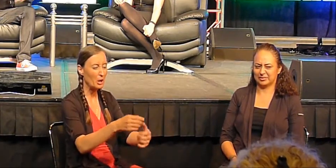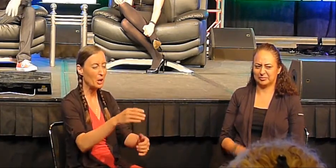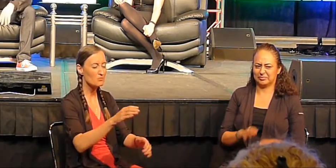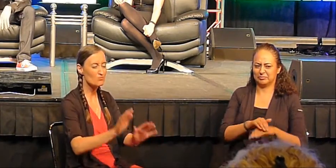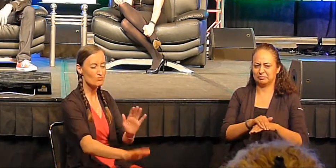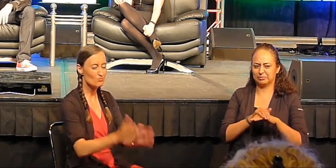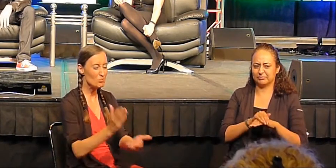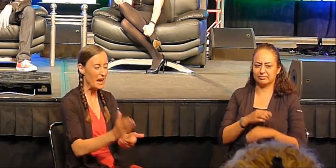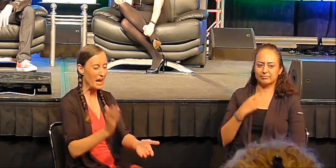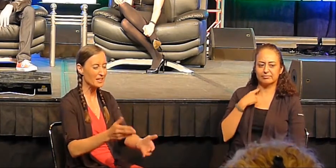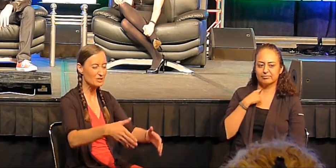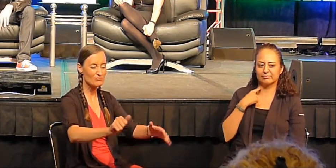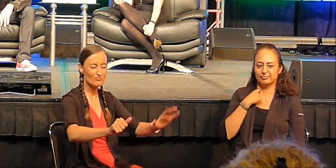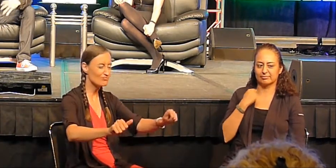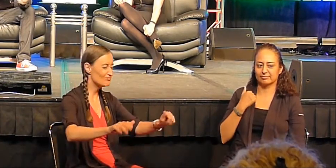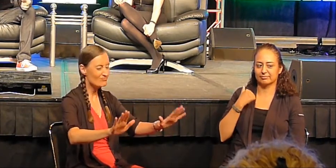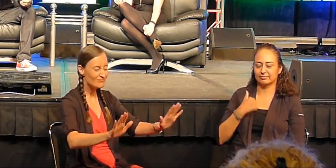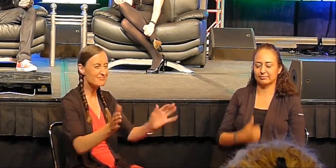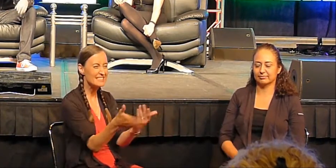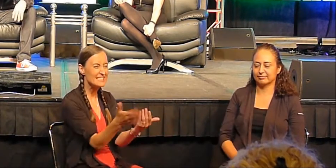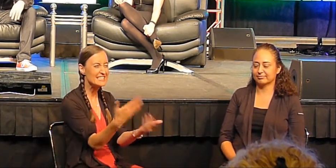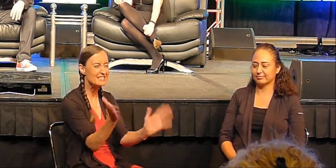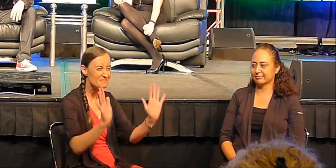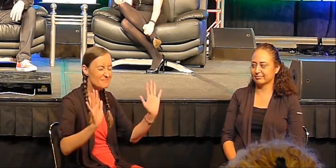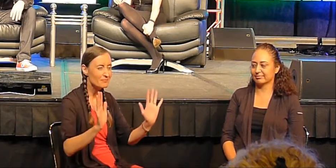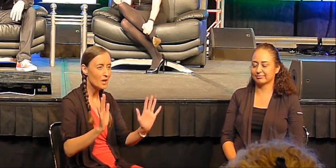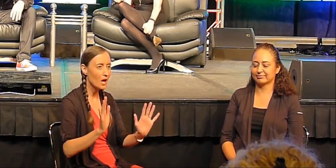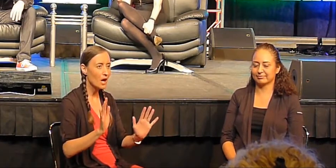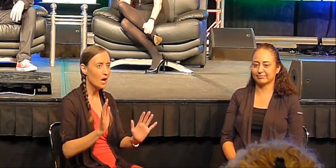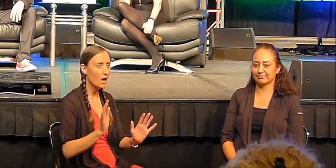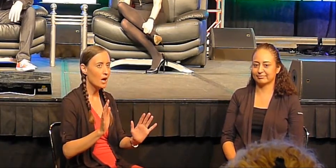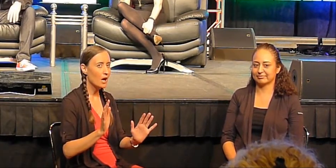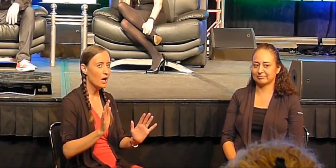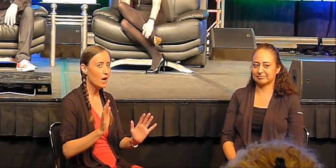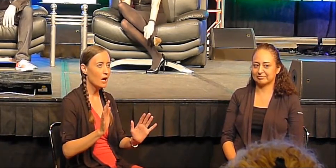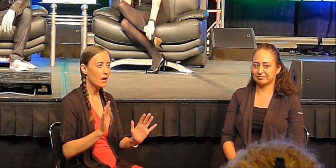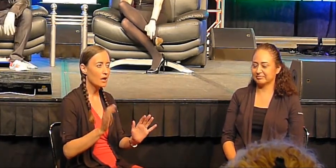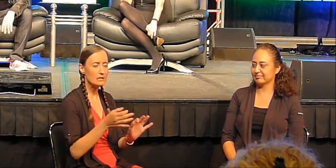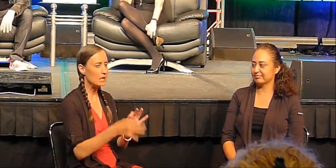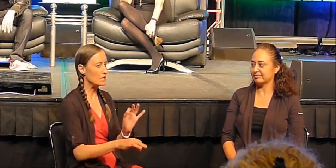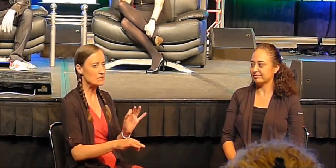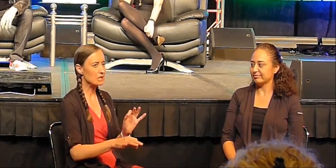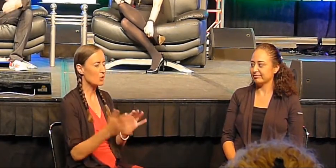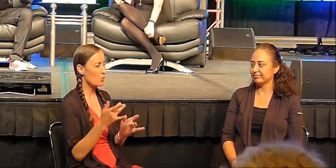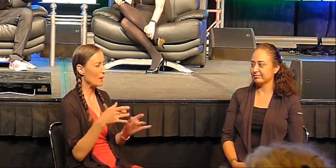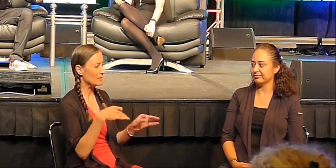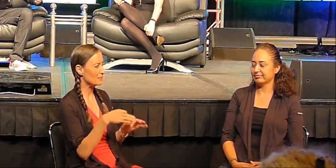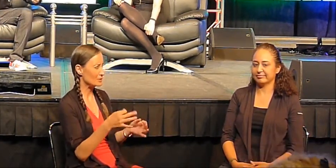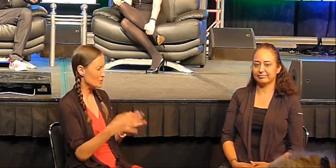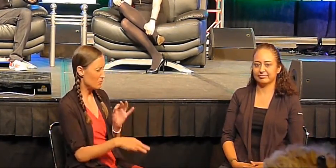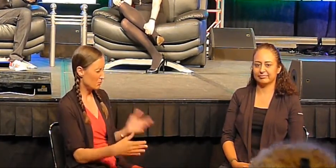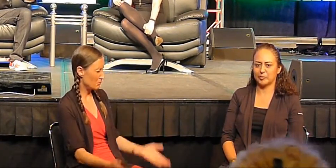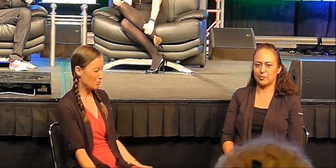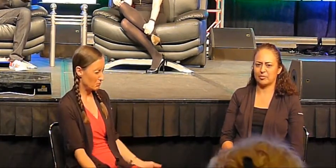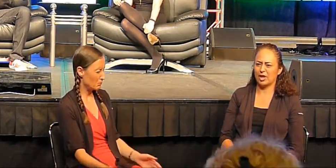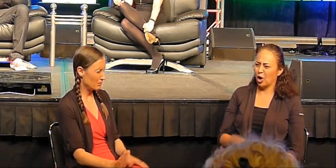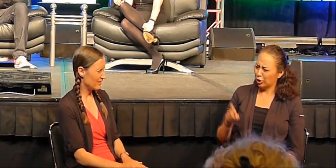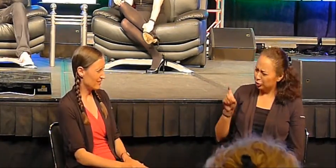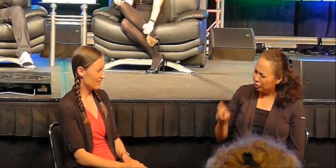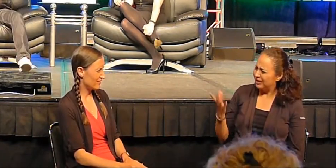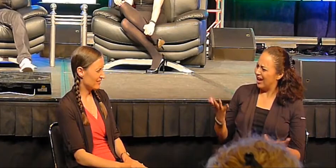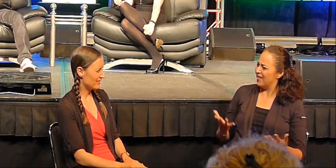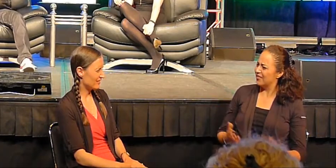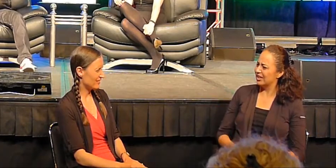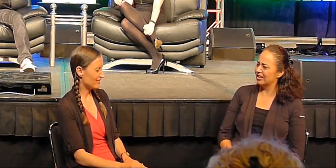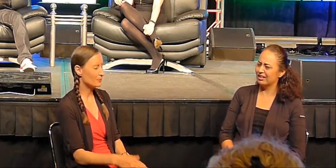switch, Bob's your uncle." That should have told me something right there. It should have. I get on this thing, I